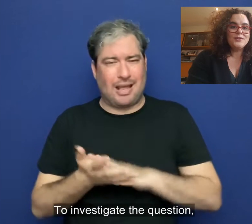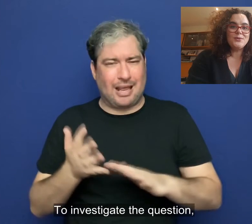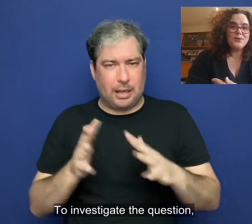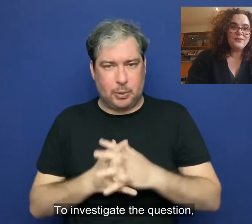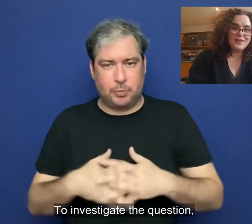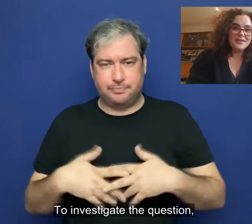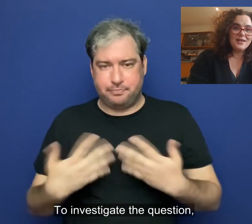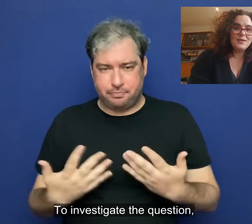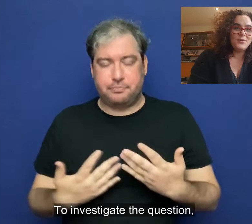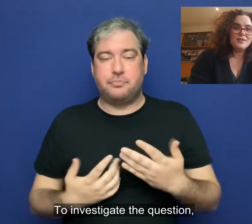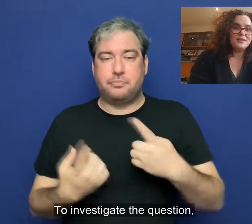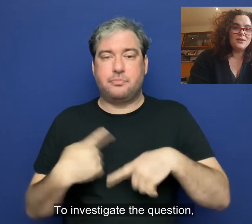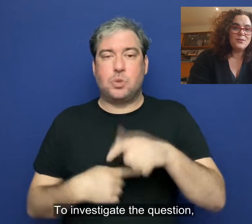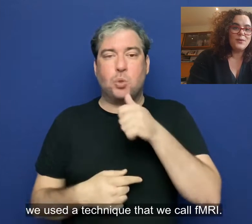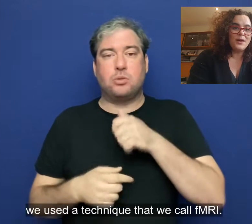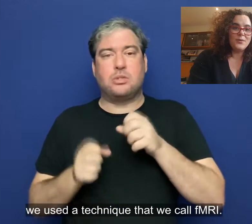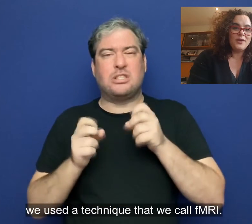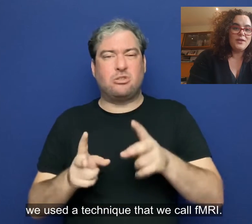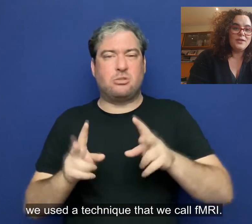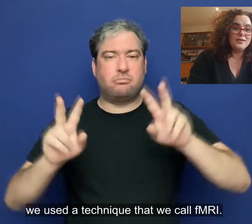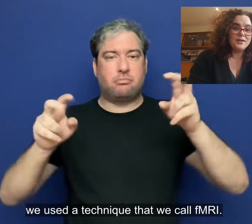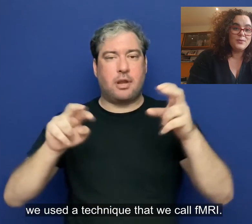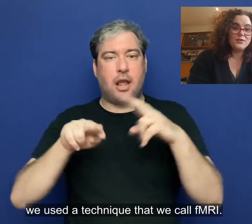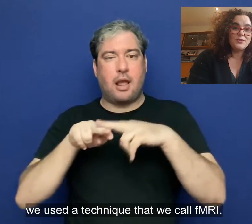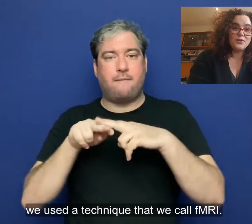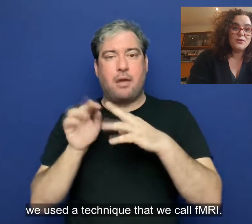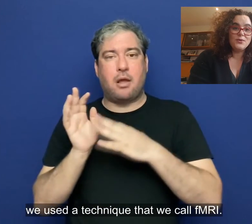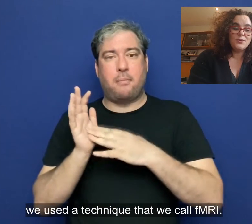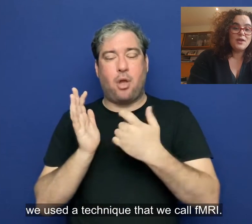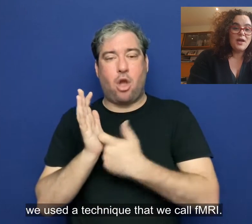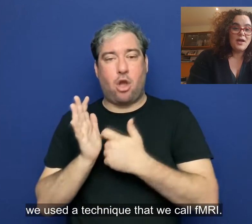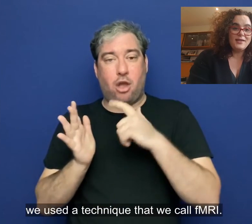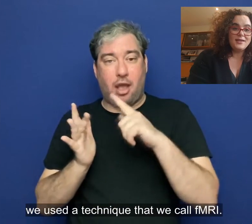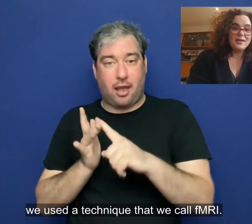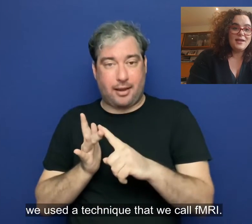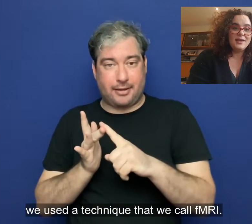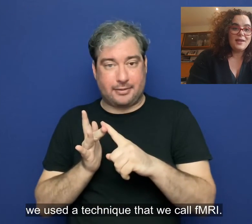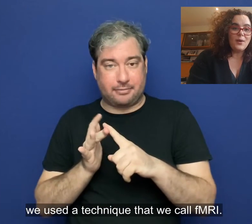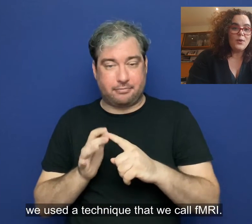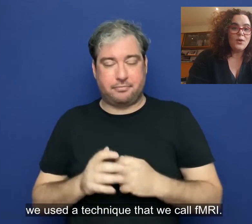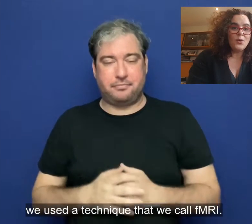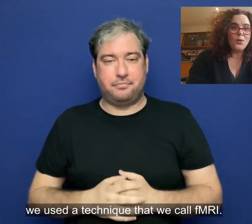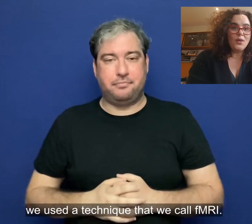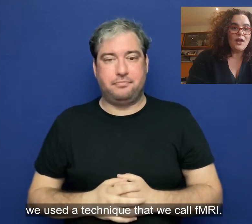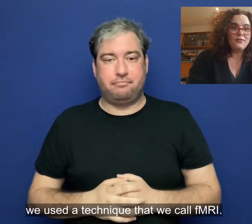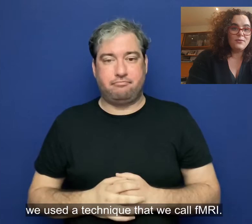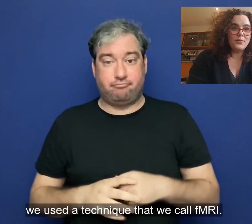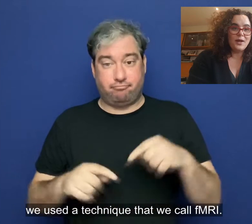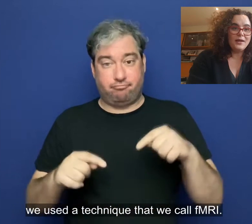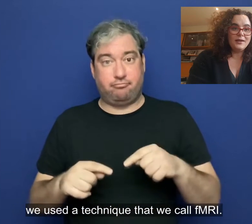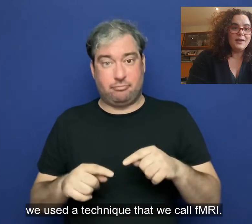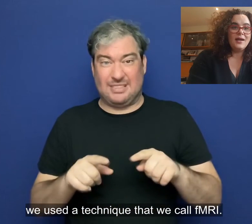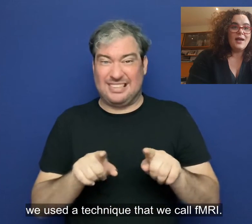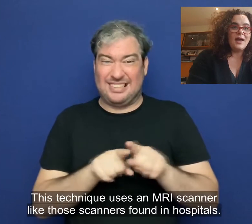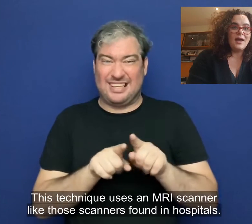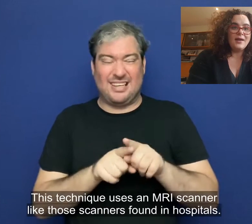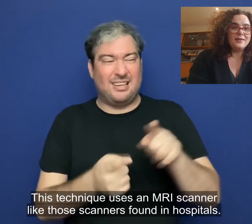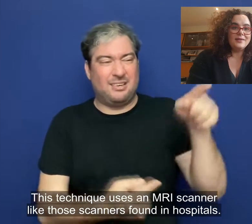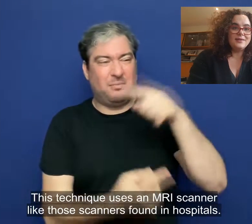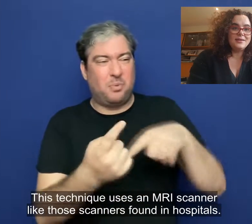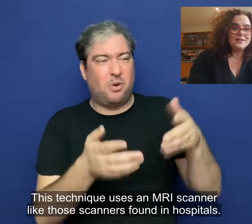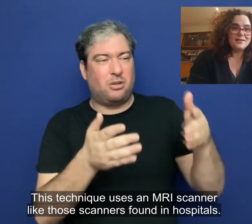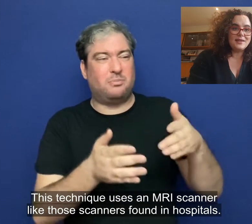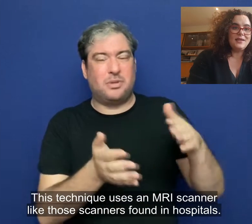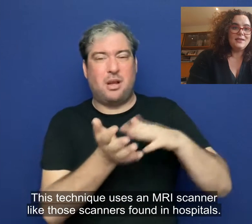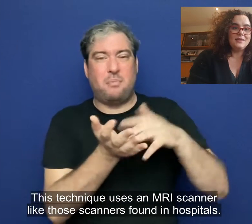So to investigate the question, what we did was to use a technique that we call fMRI,